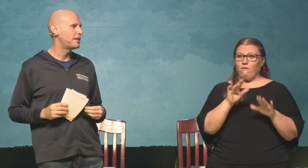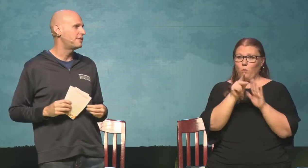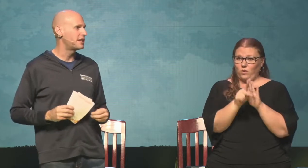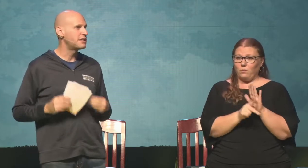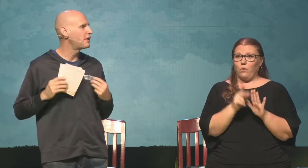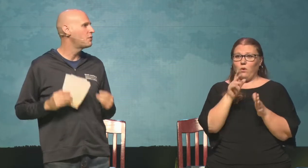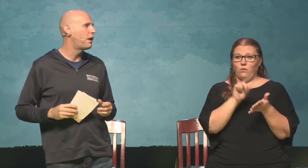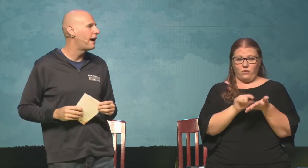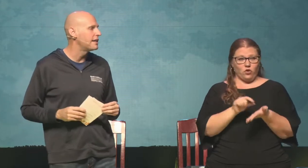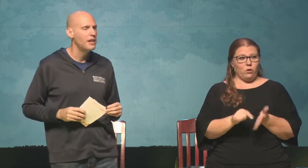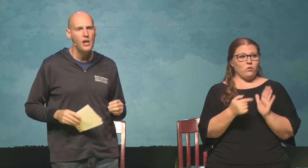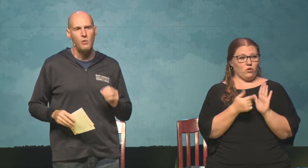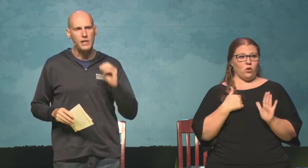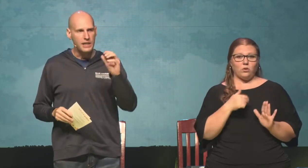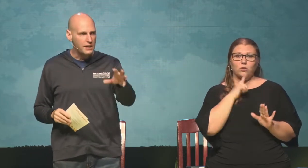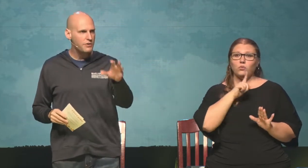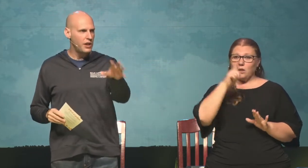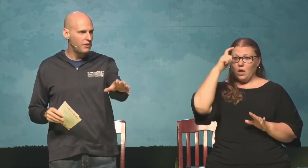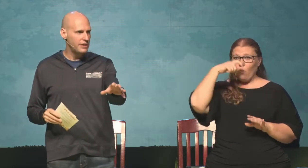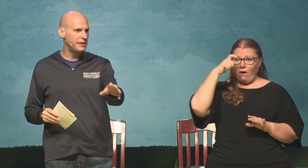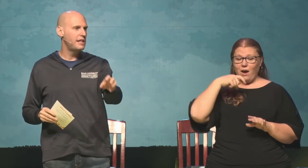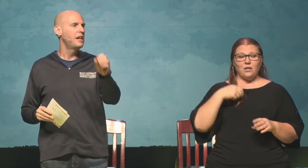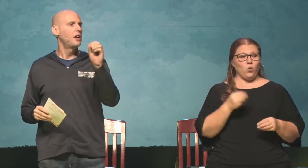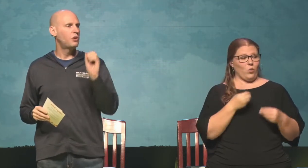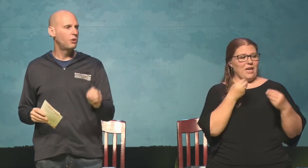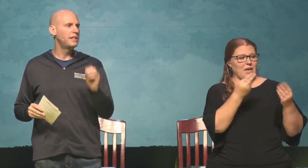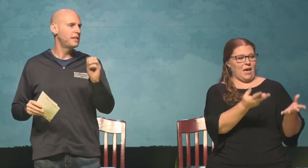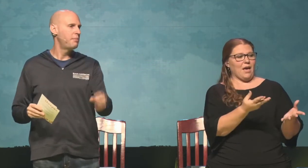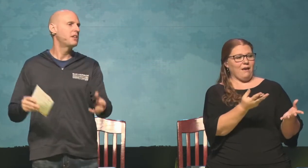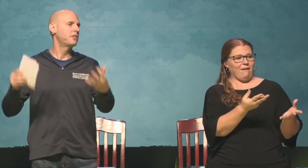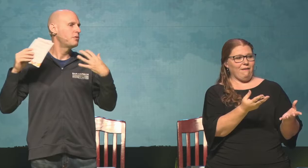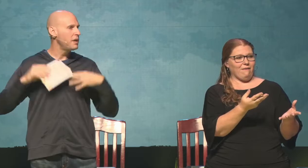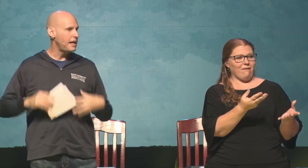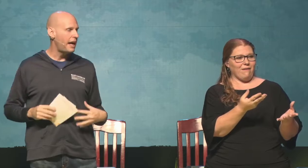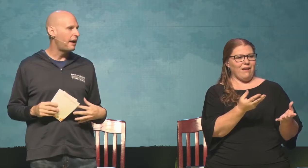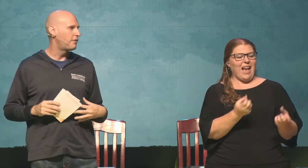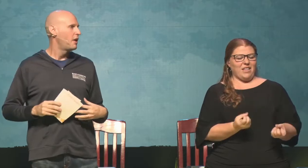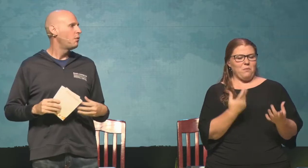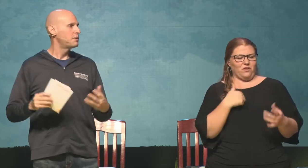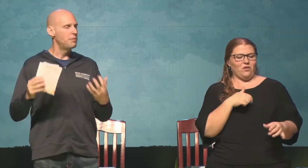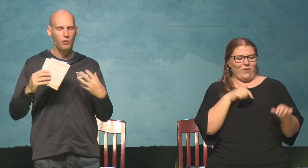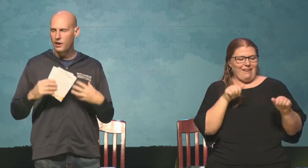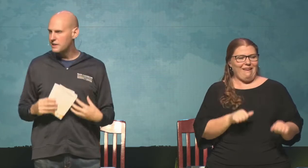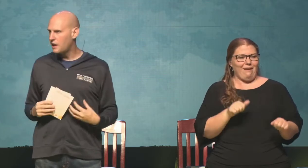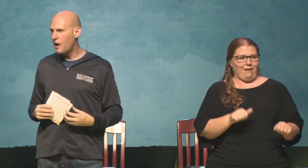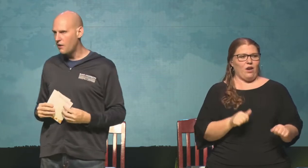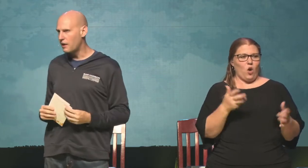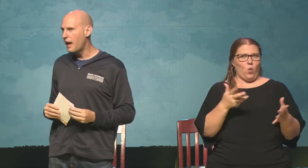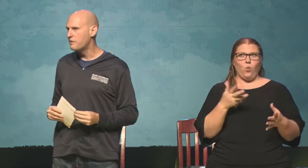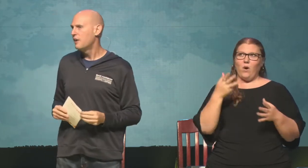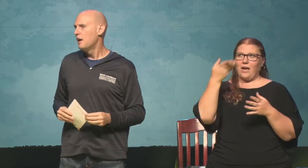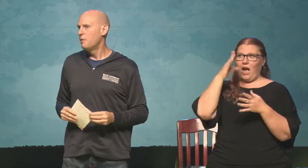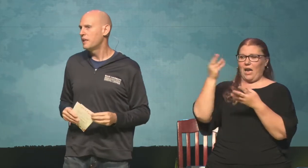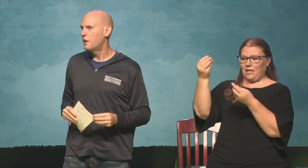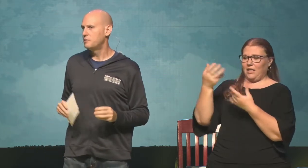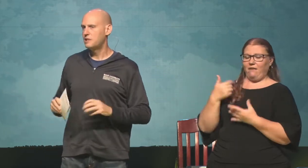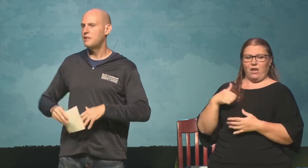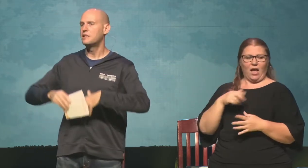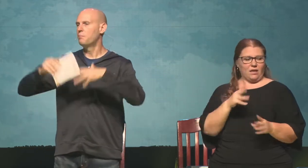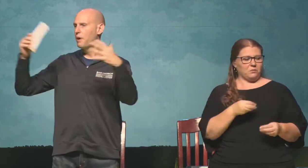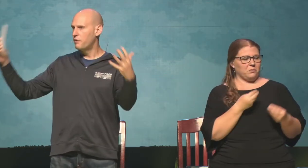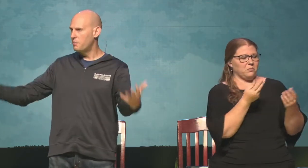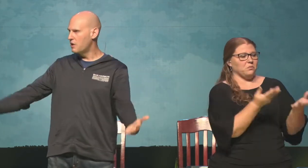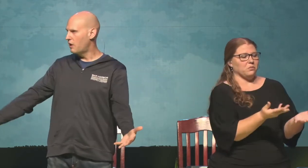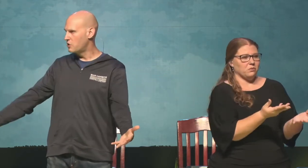Scripture gives us. It's very wise. We give generously according to the measure that we have, what's been brought into our life when it comes to